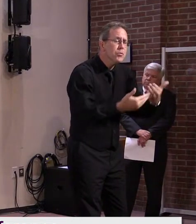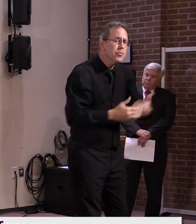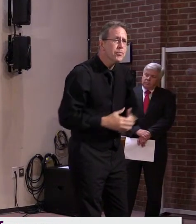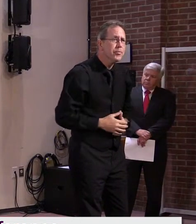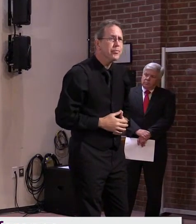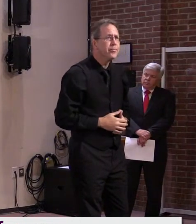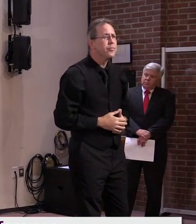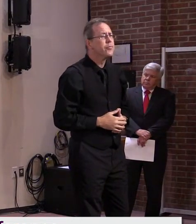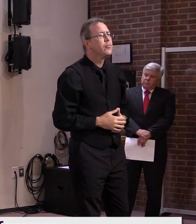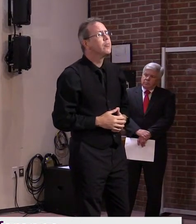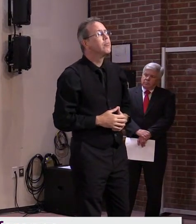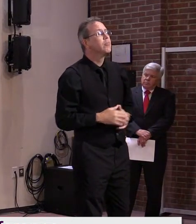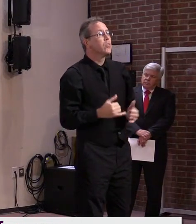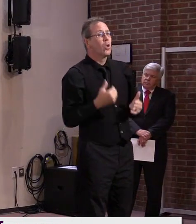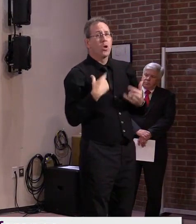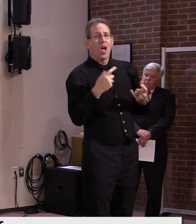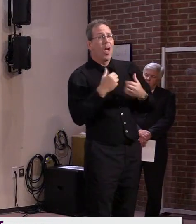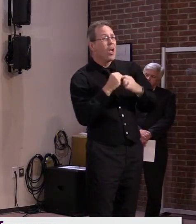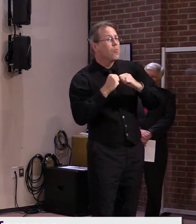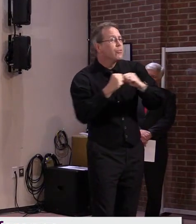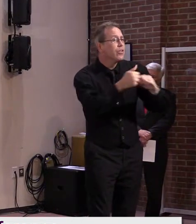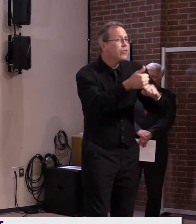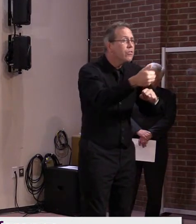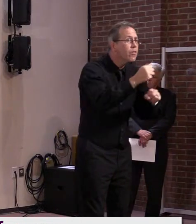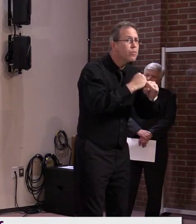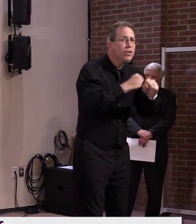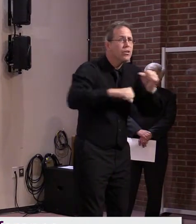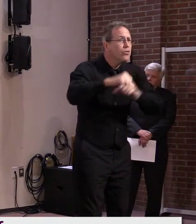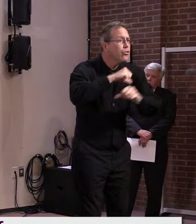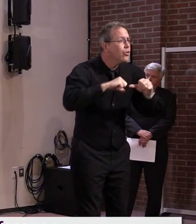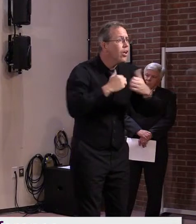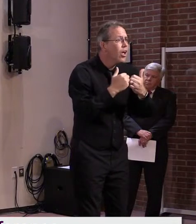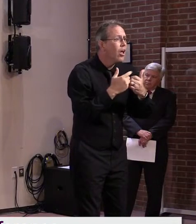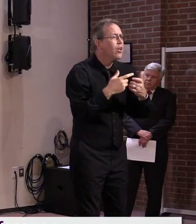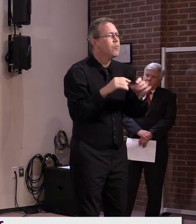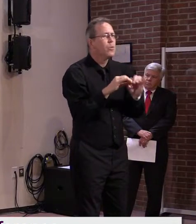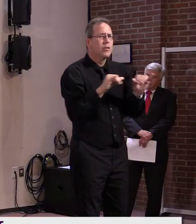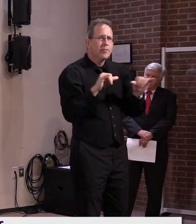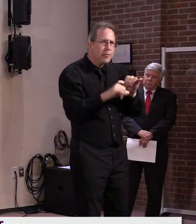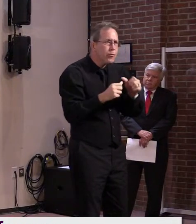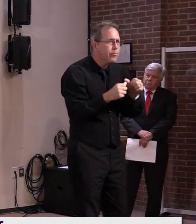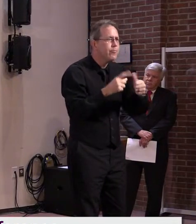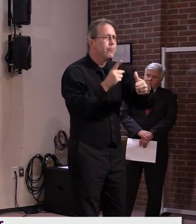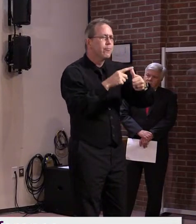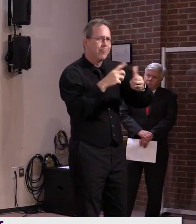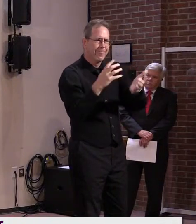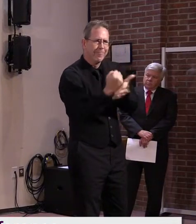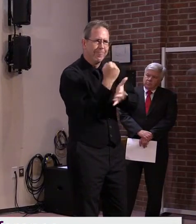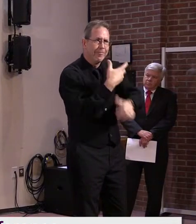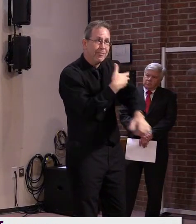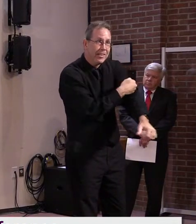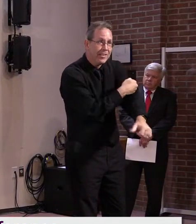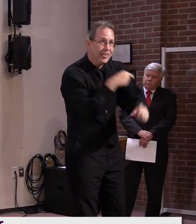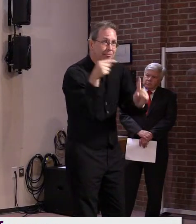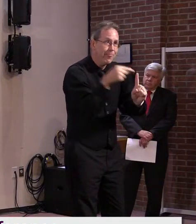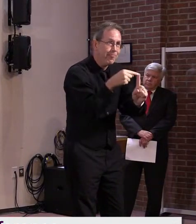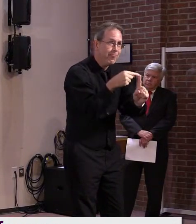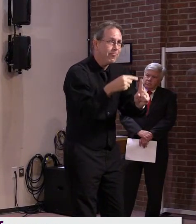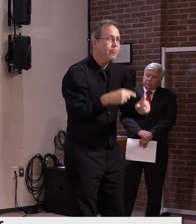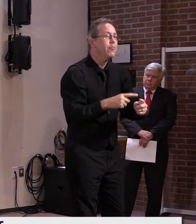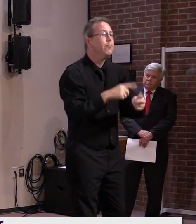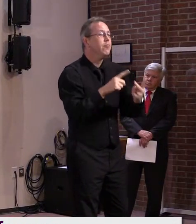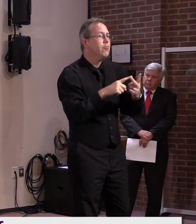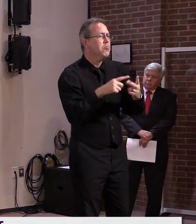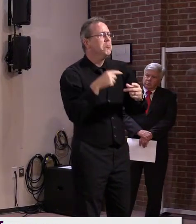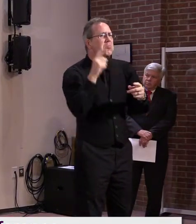Vermonters can do to protect themselves and their families. This starts with vaccination. As you'll hear from Commissioner